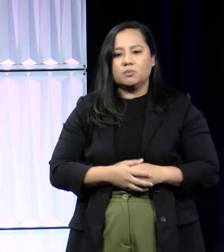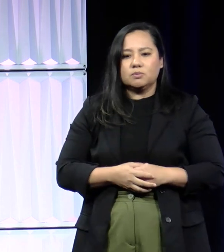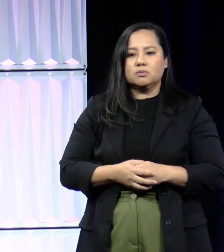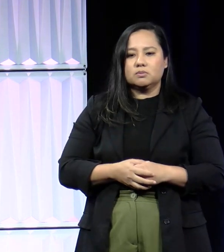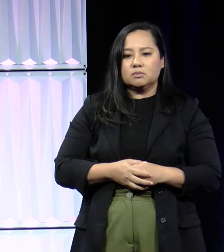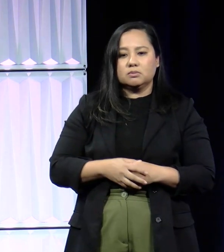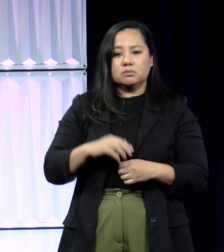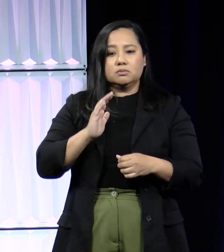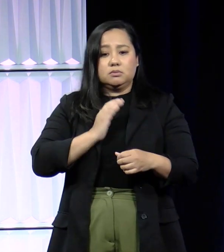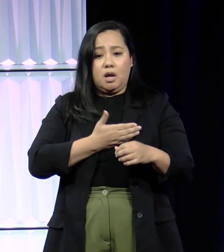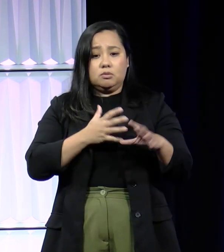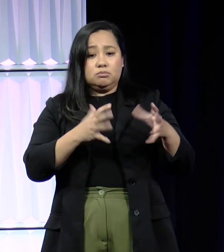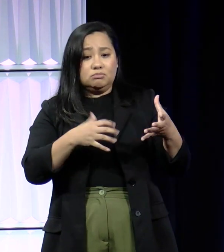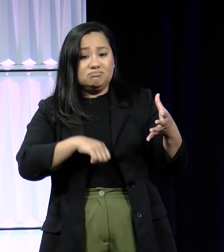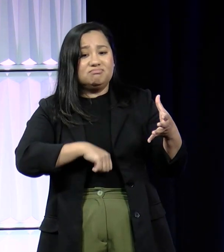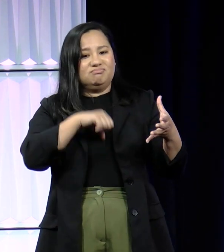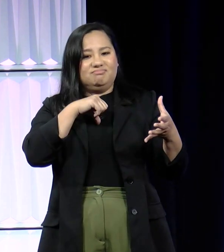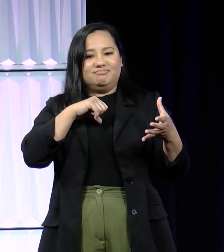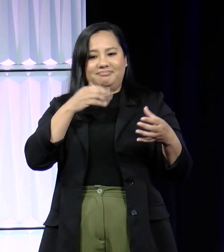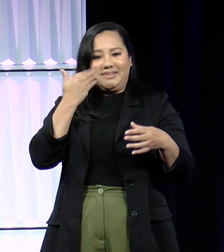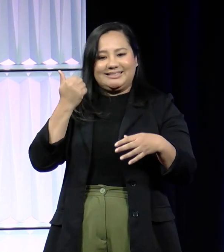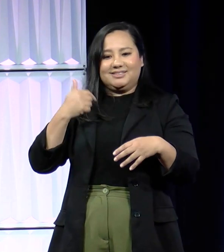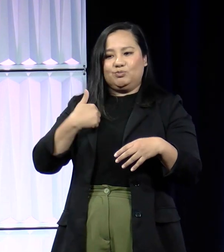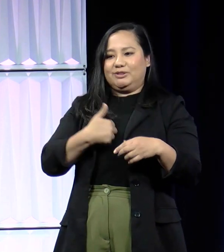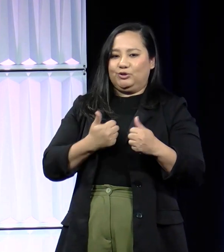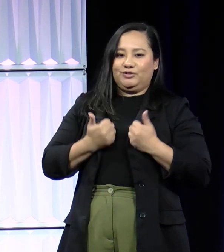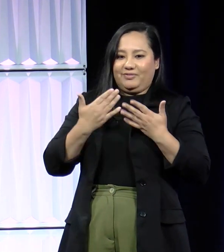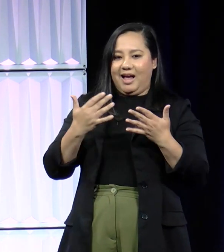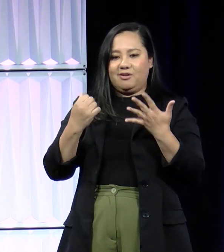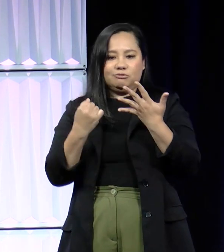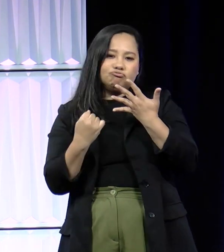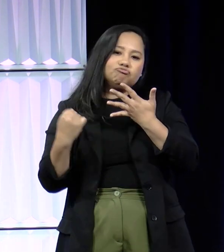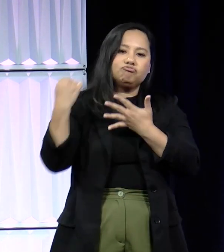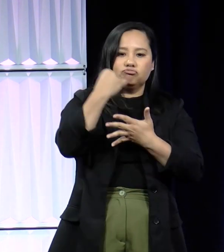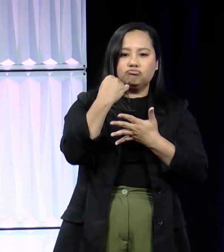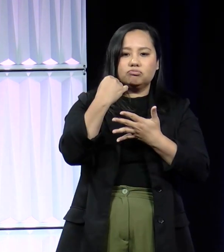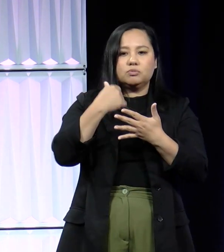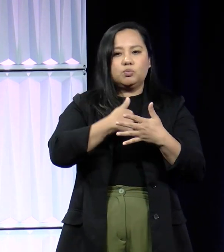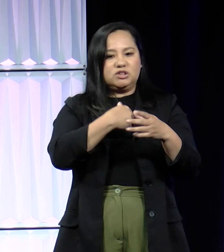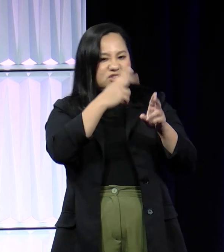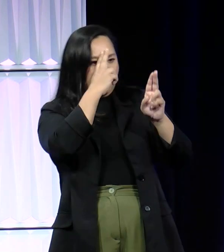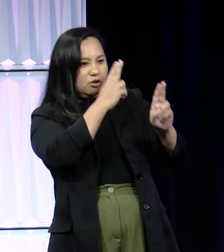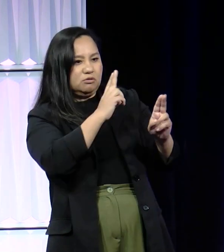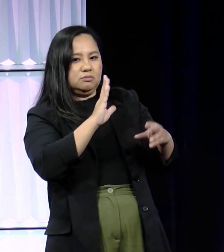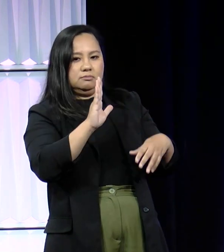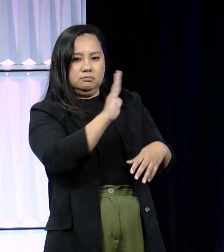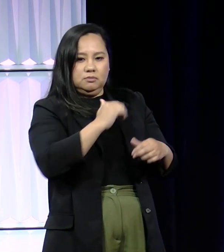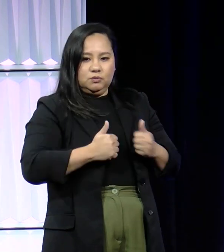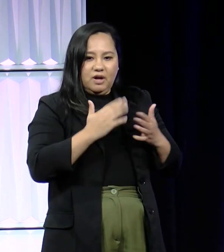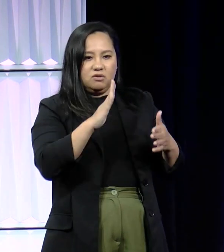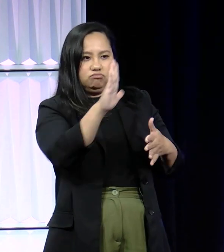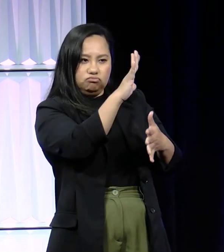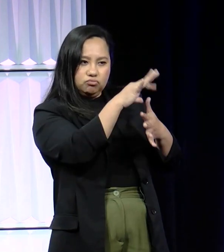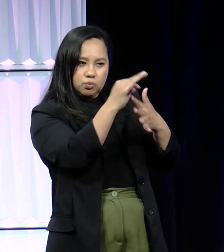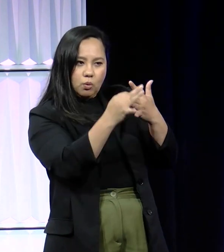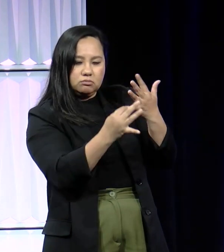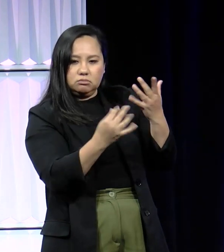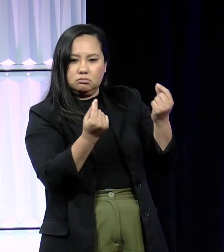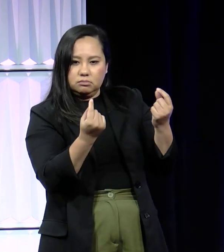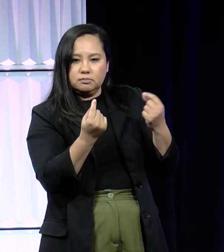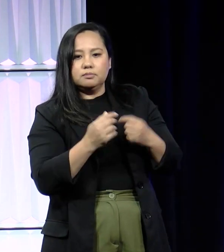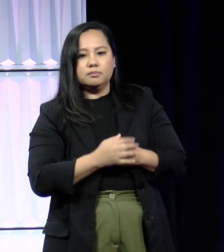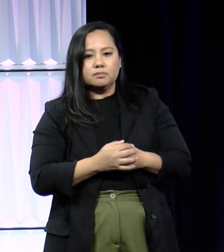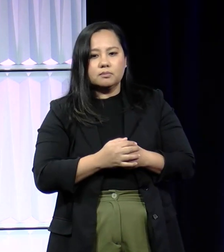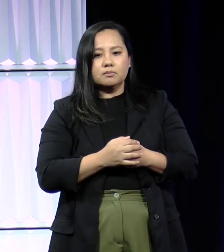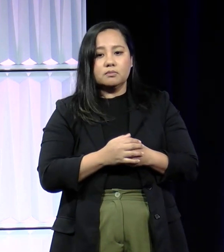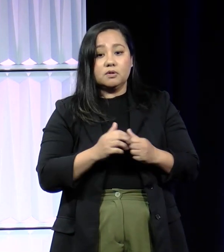being survivor-centered, steeped in honoring survivors' choices. We've seen the definition of